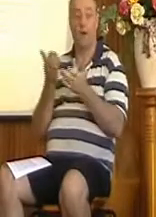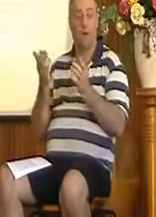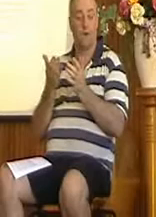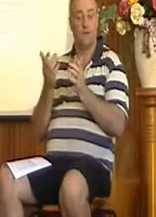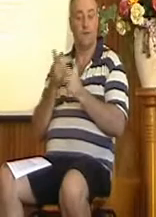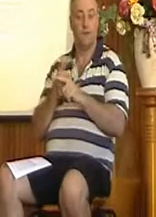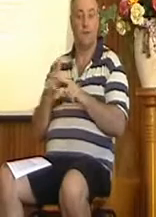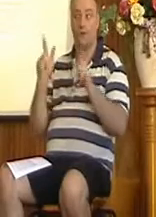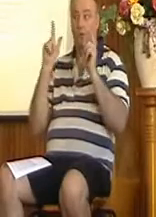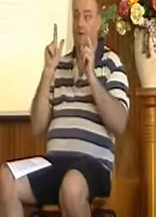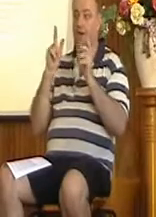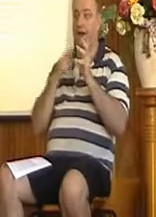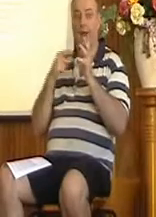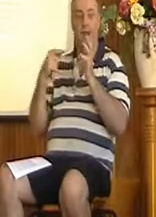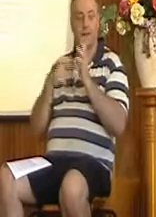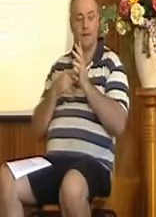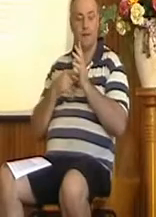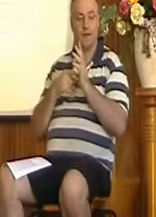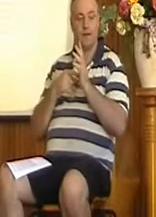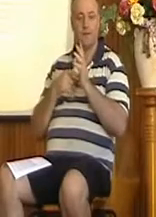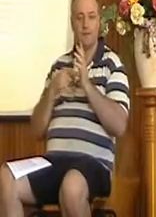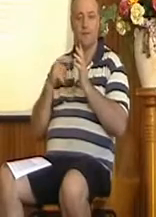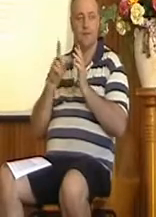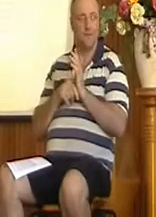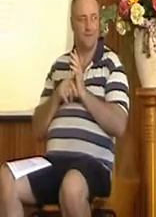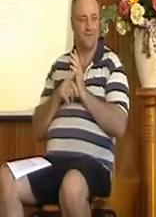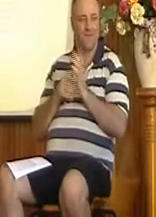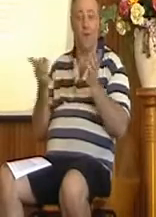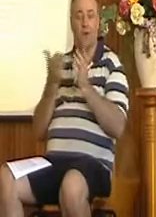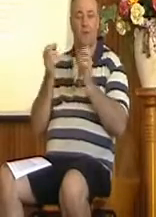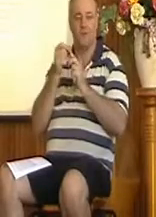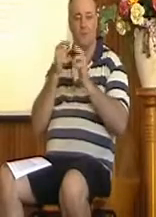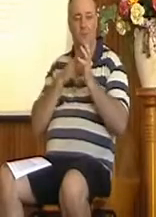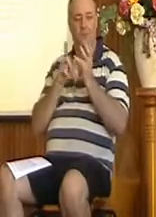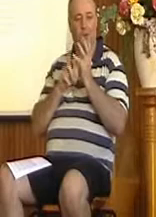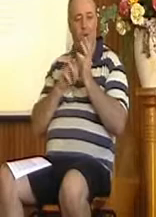In prison. He was in Pentridge.